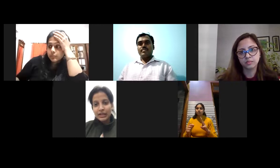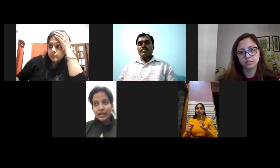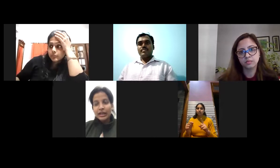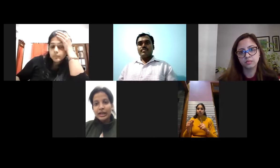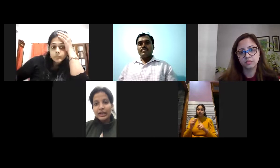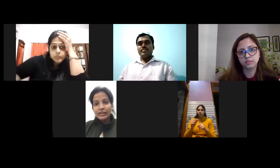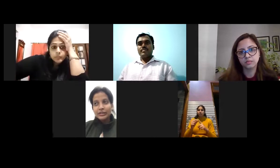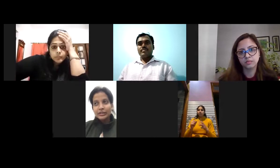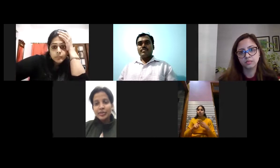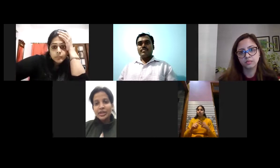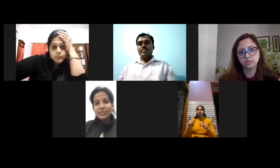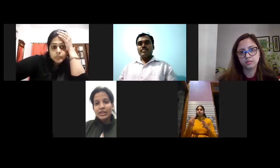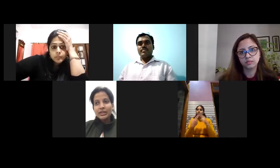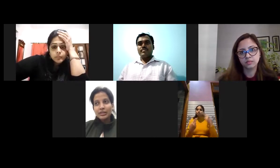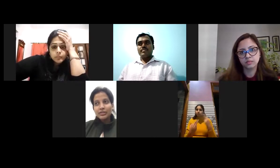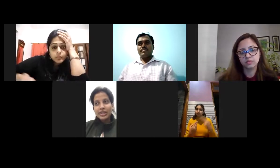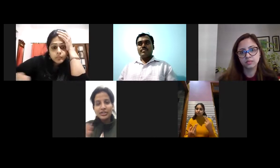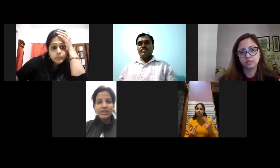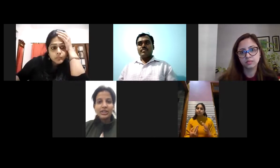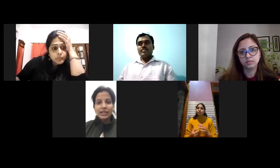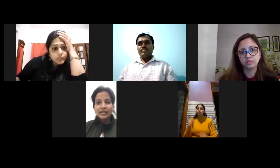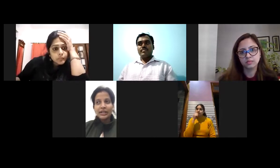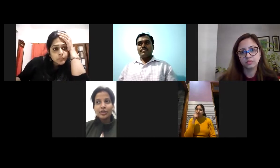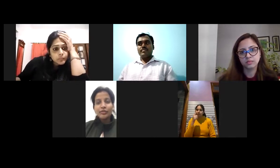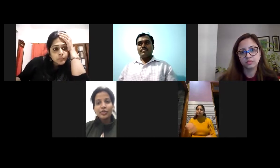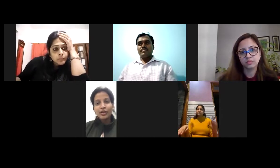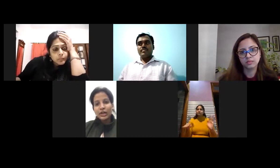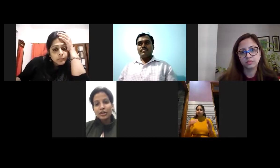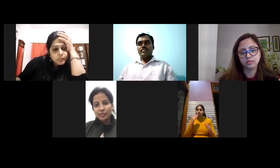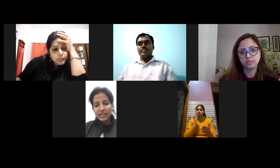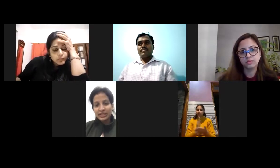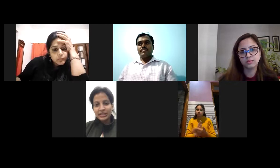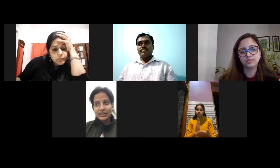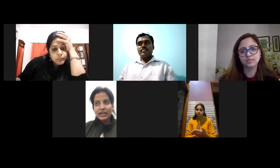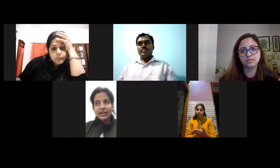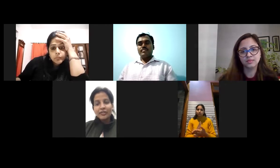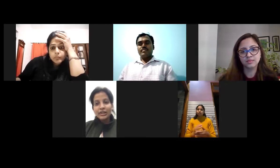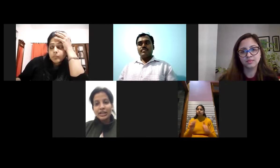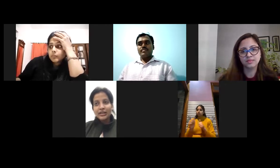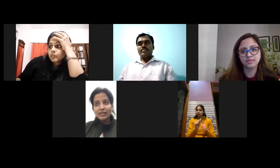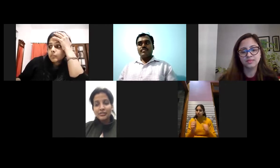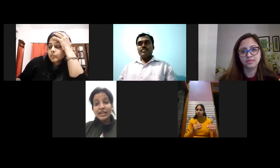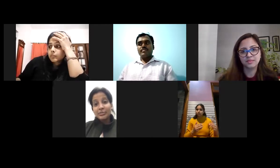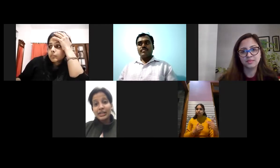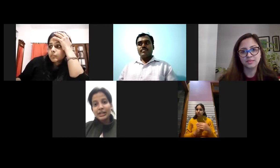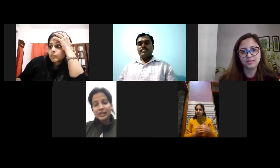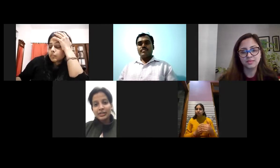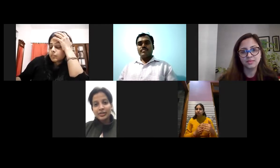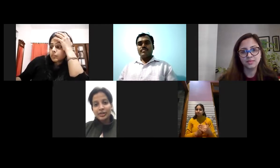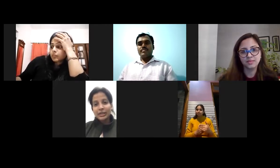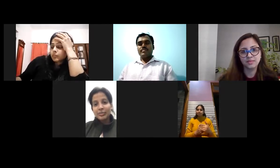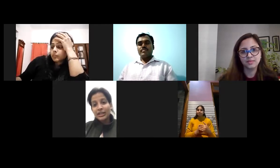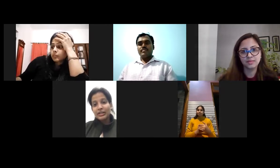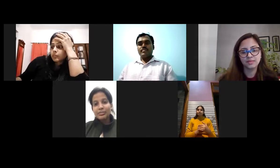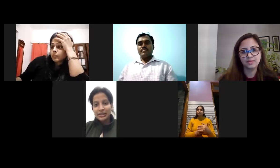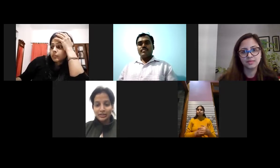hysteria, and women being restricted and sent off to far off places for their well-being and for